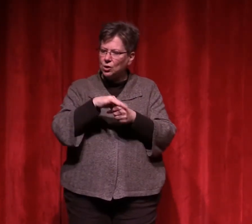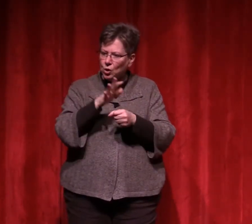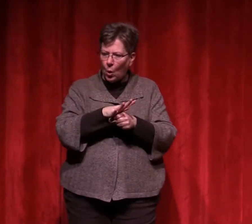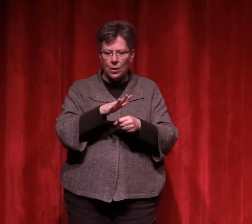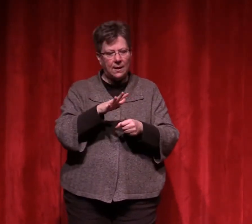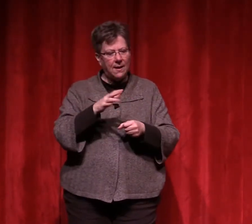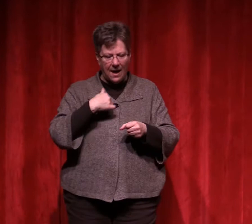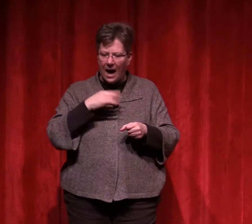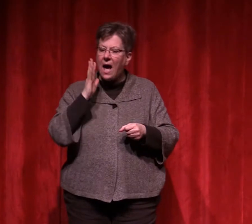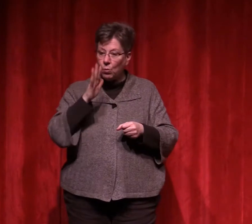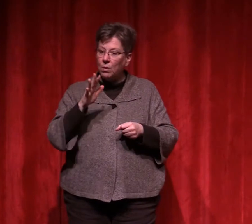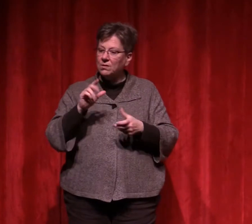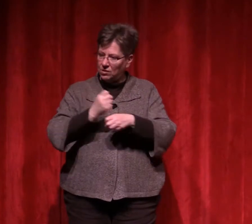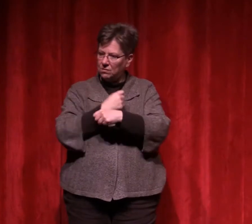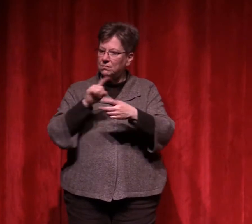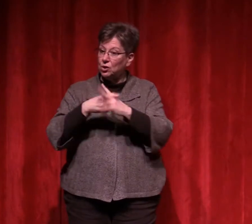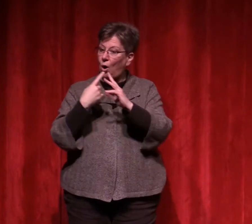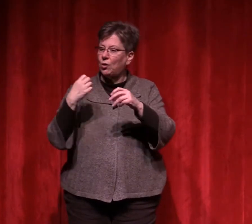going to pick up fighting.